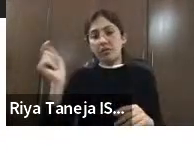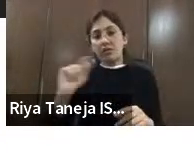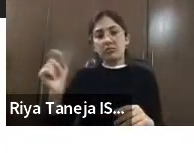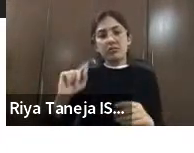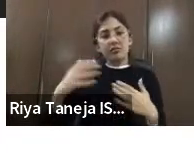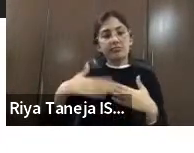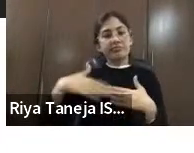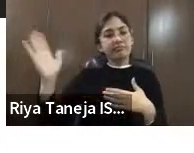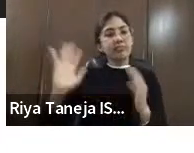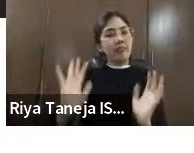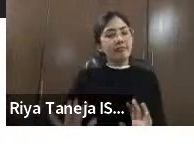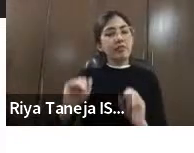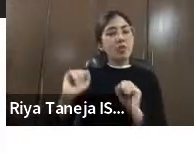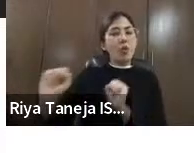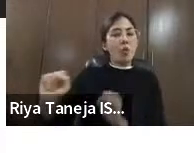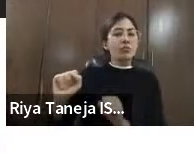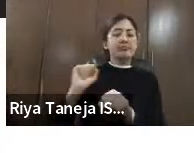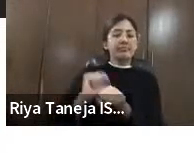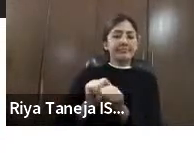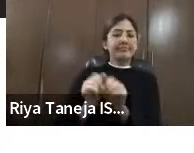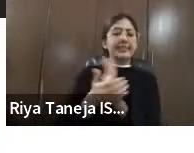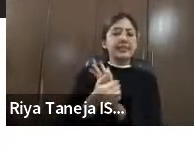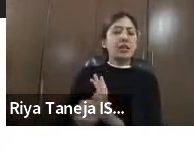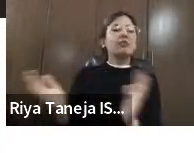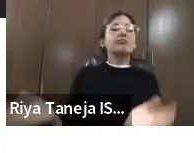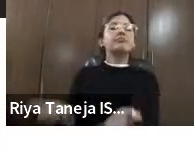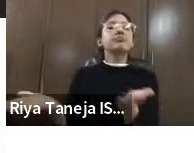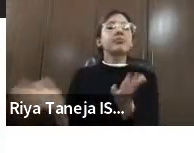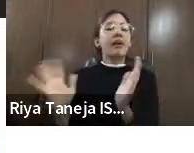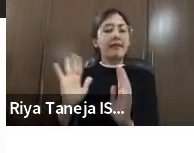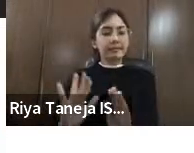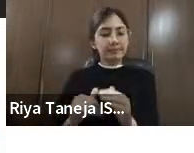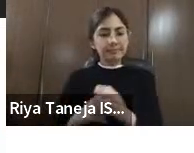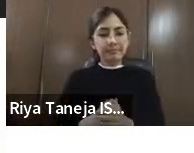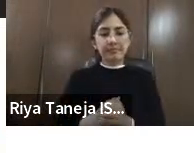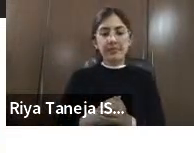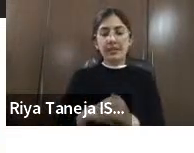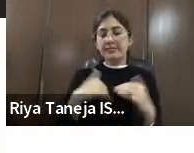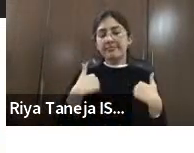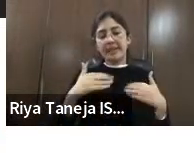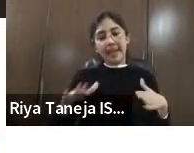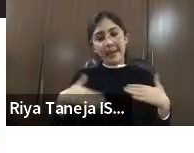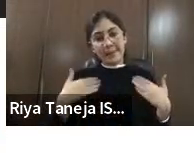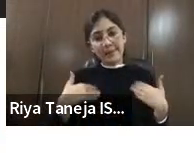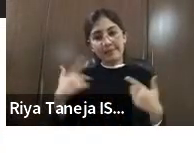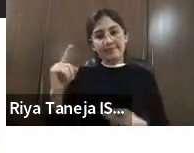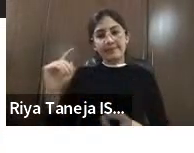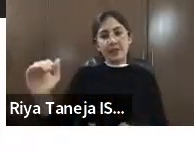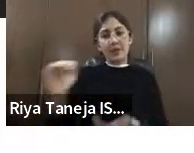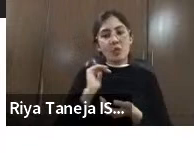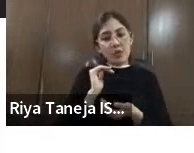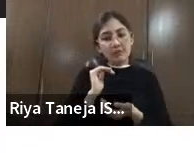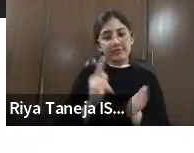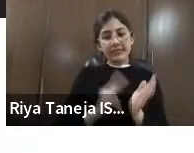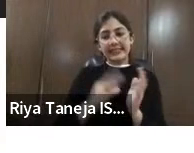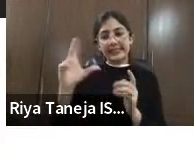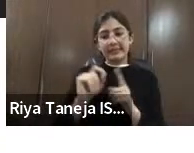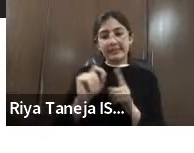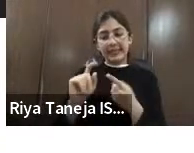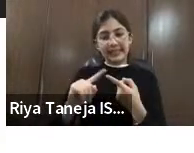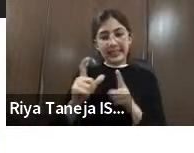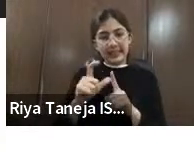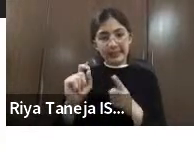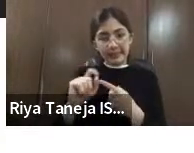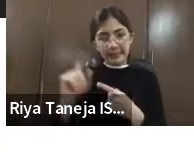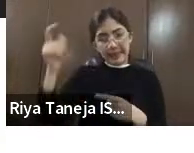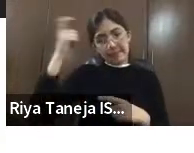various livelihood activities. We are extremely happy for this prestigious NCPEDP-MIndtree